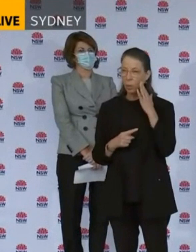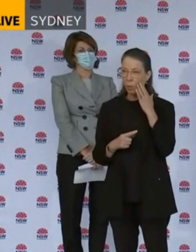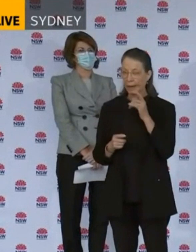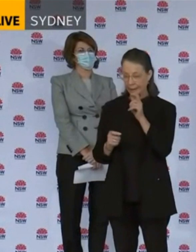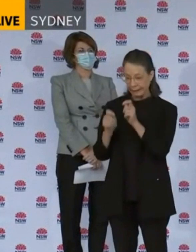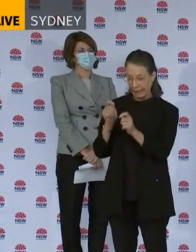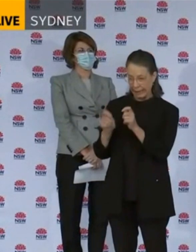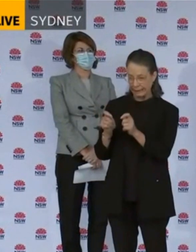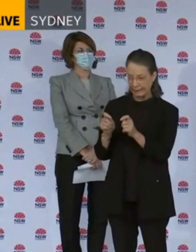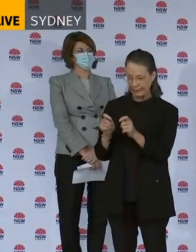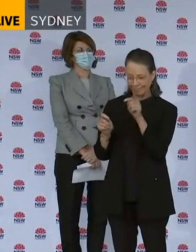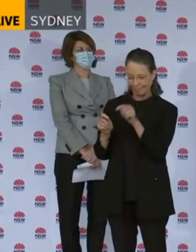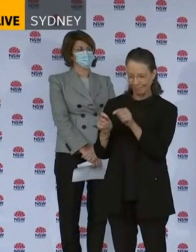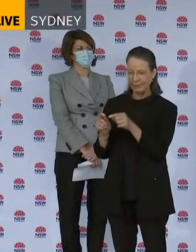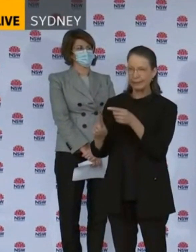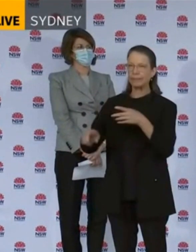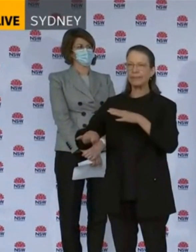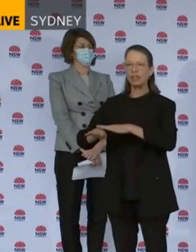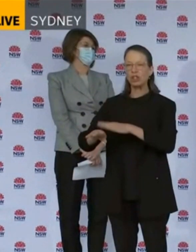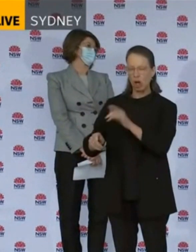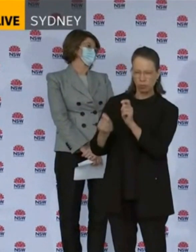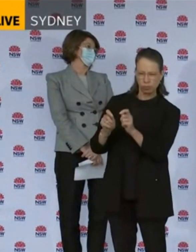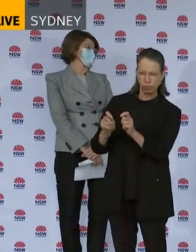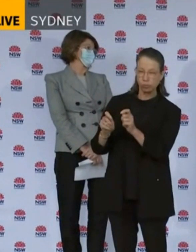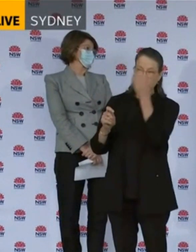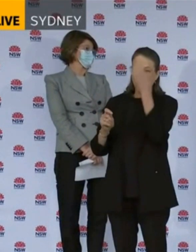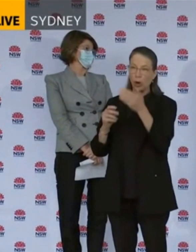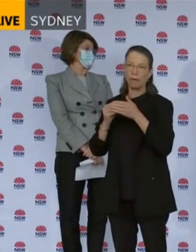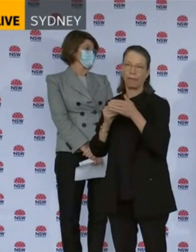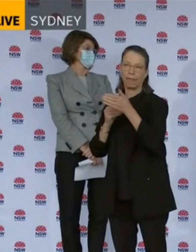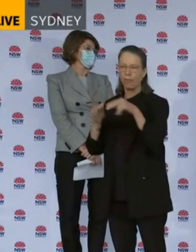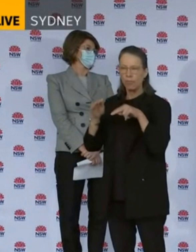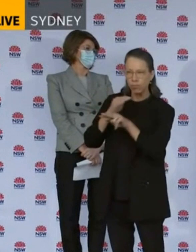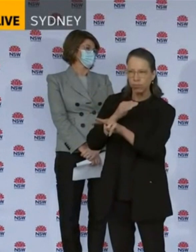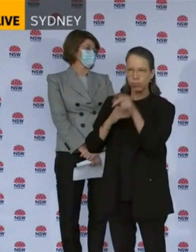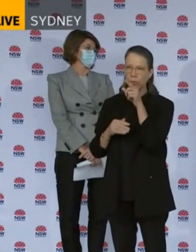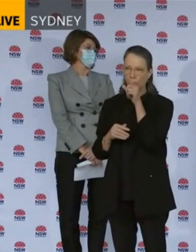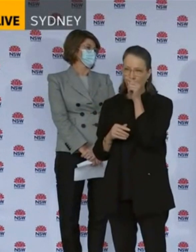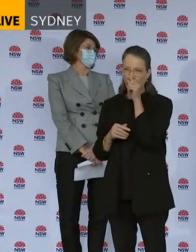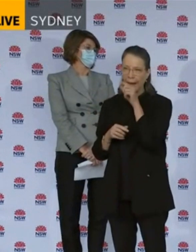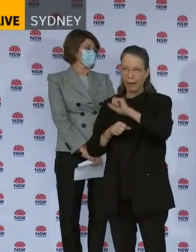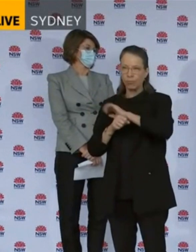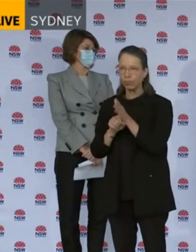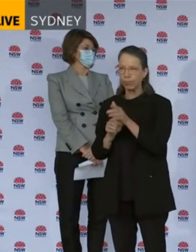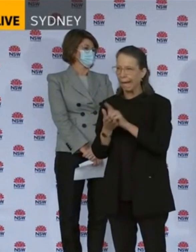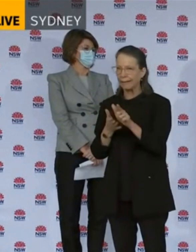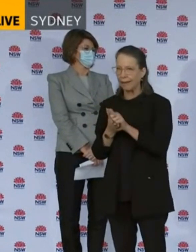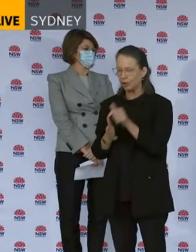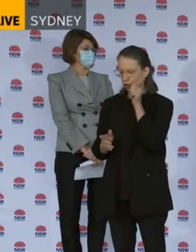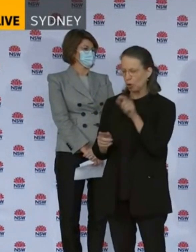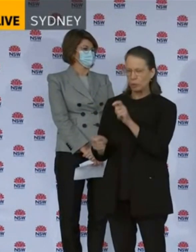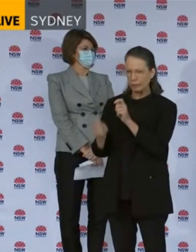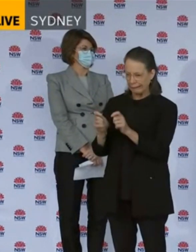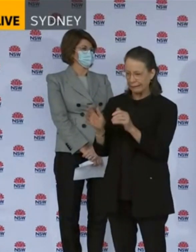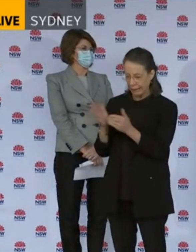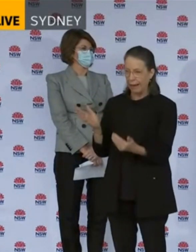determine whether you are going to subsequently develop the infection. So I'm now announcing